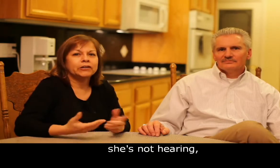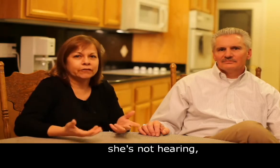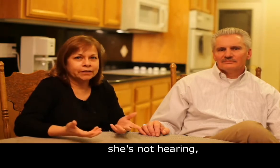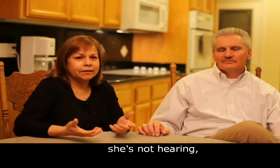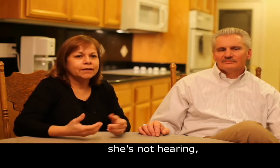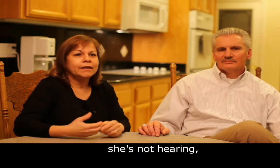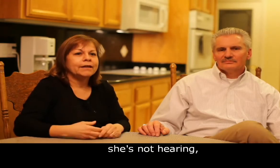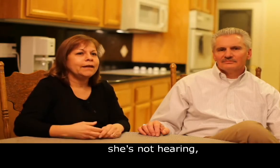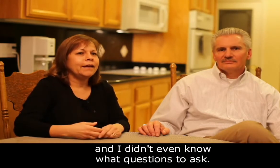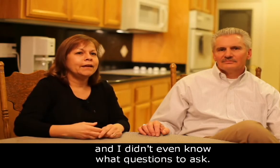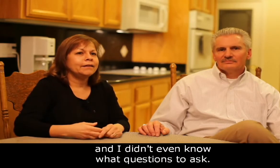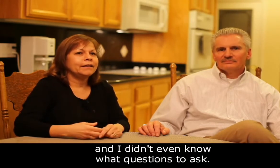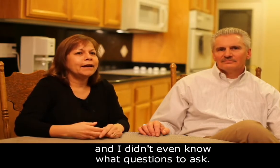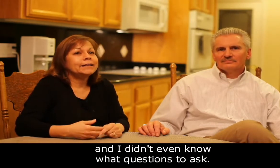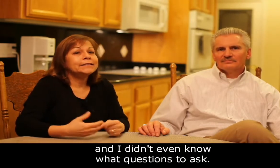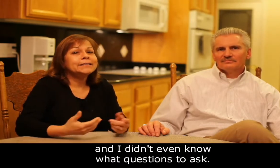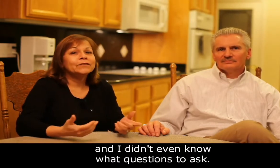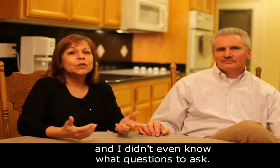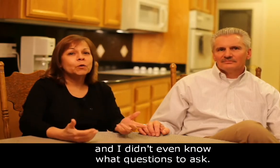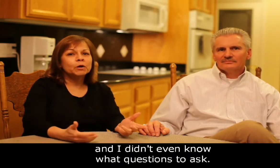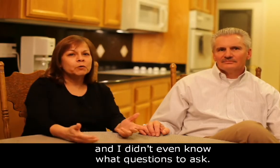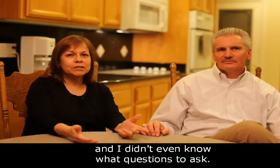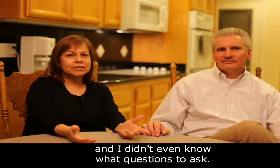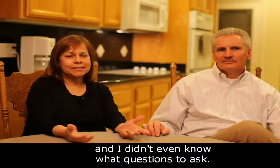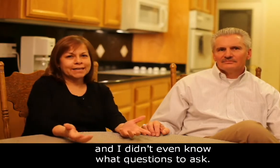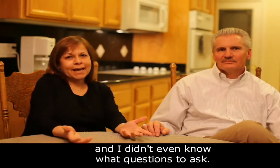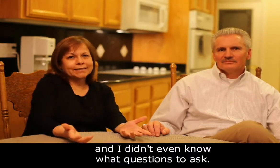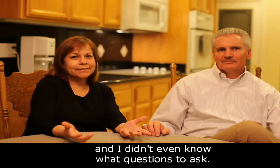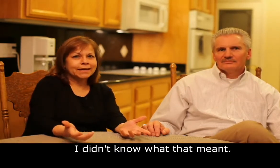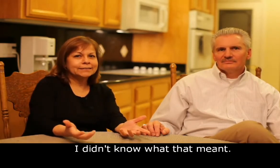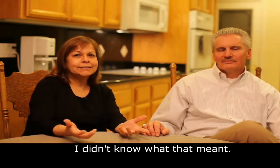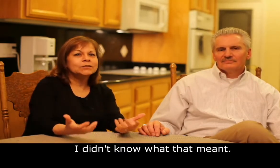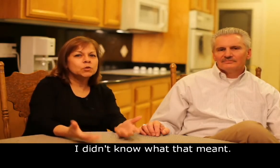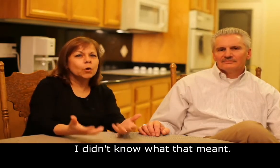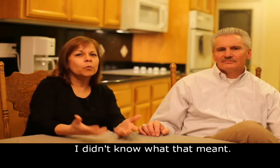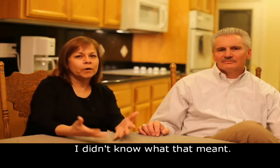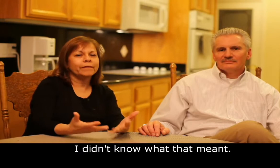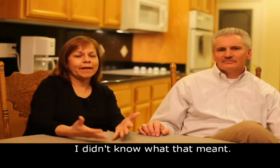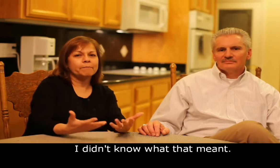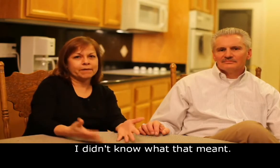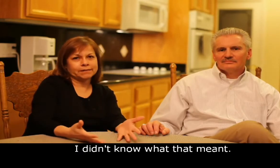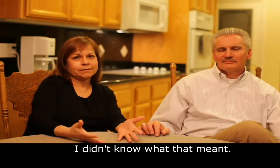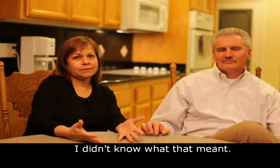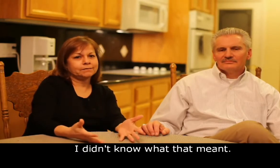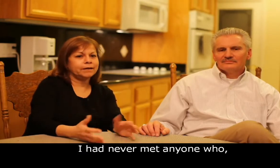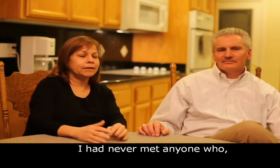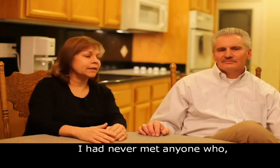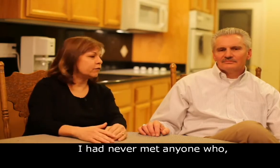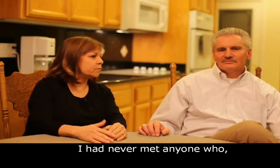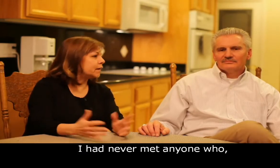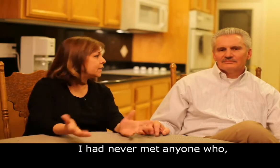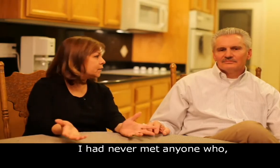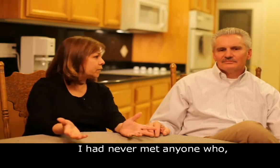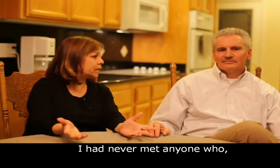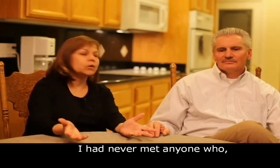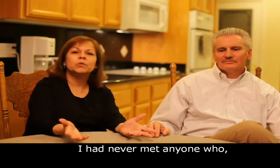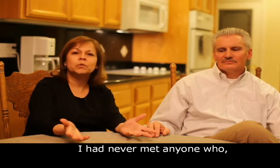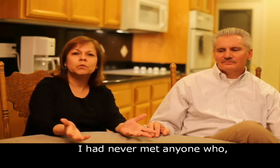hearing. And I didn't even know what questions to ask. I didn't know what that meant. I had never met anybody who